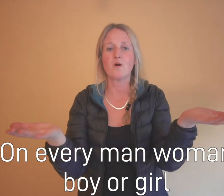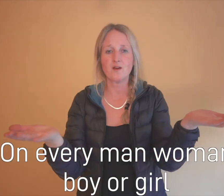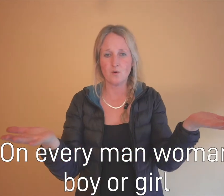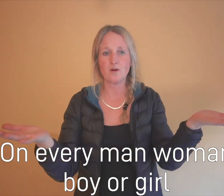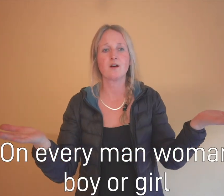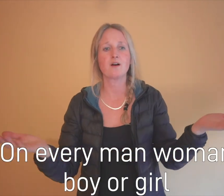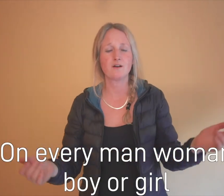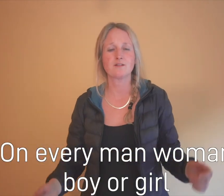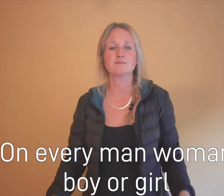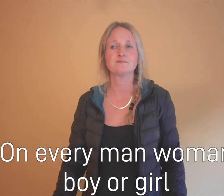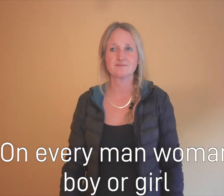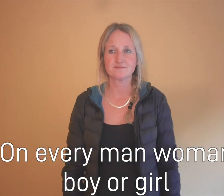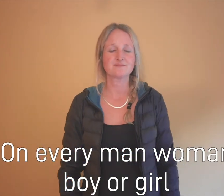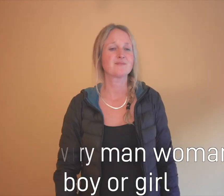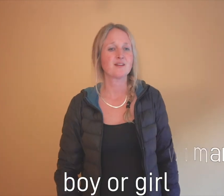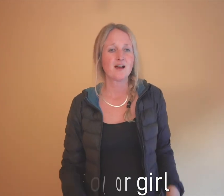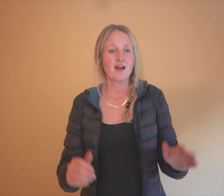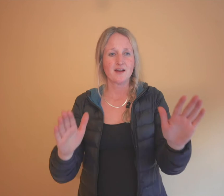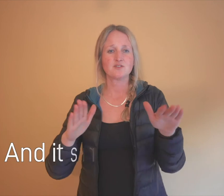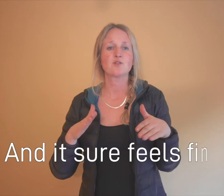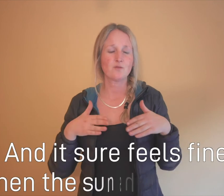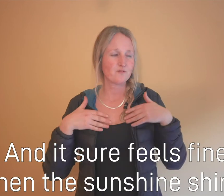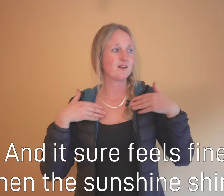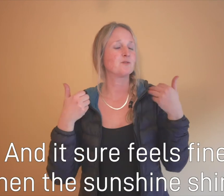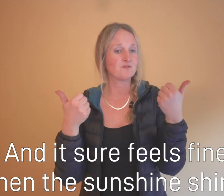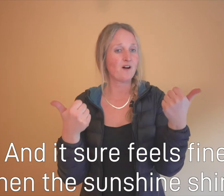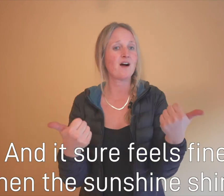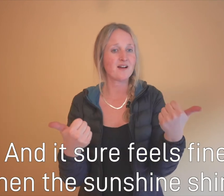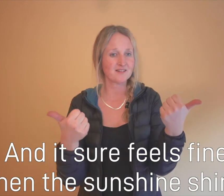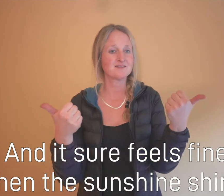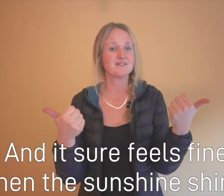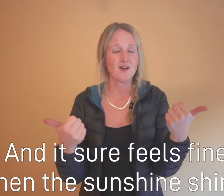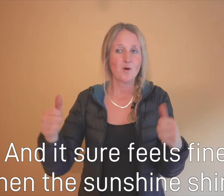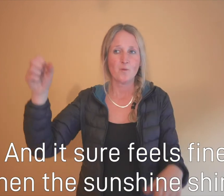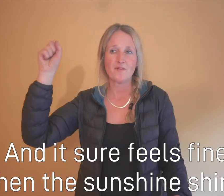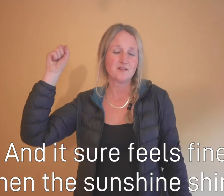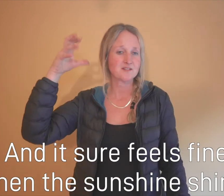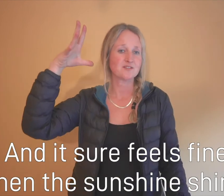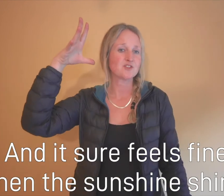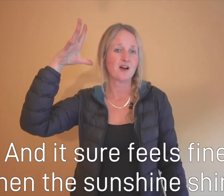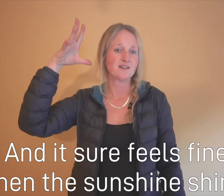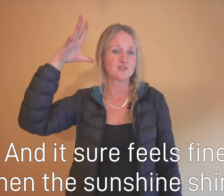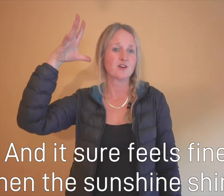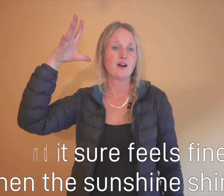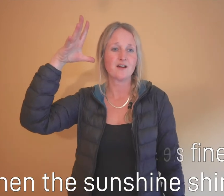or girl. And it sure feels fine when the sunshine